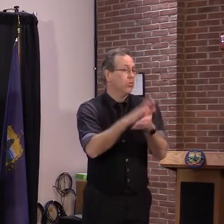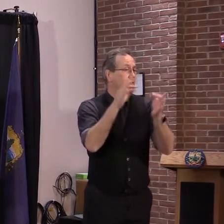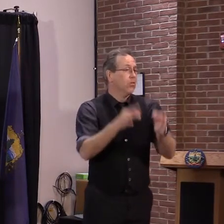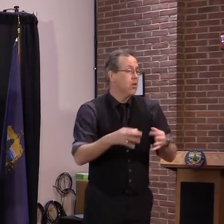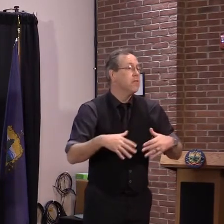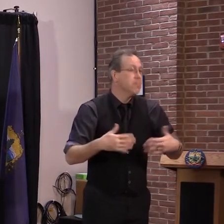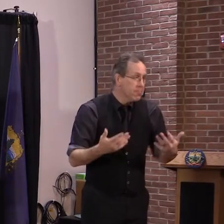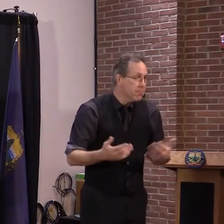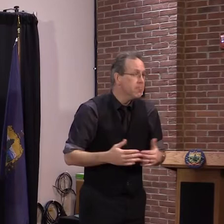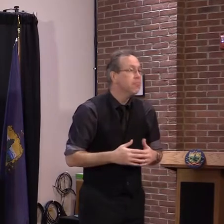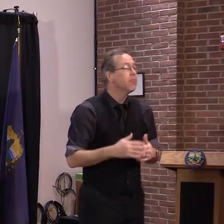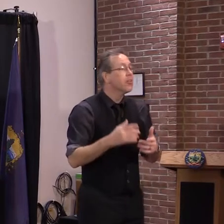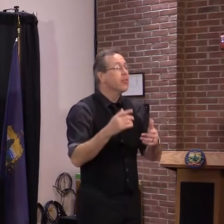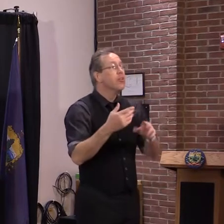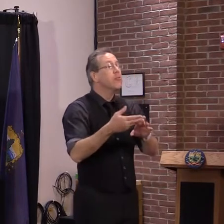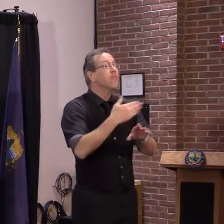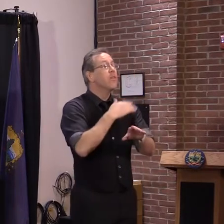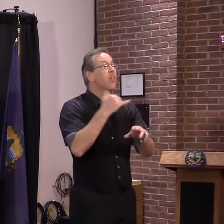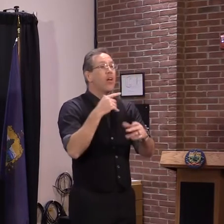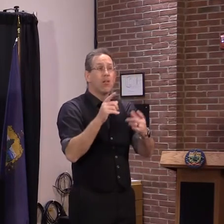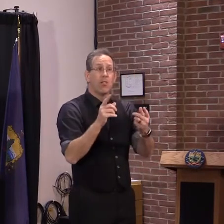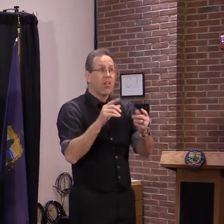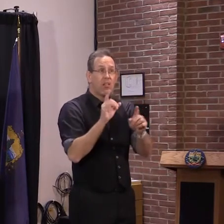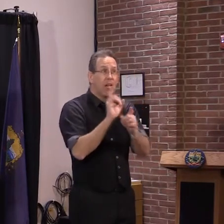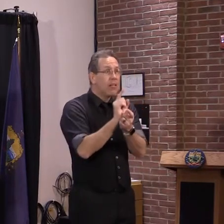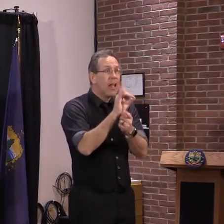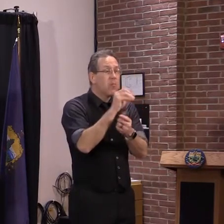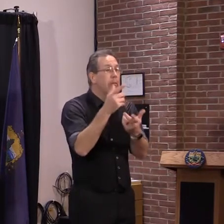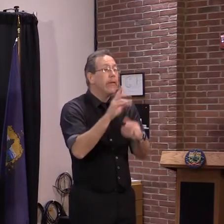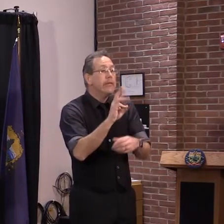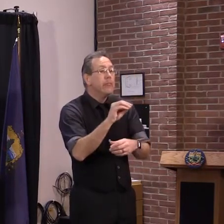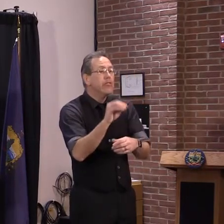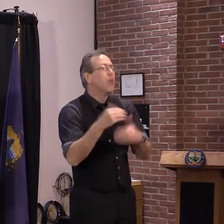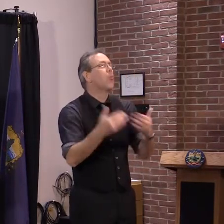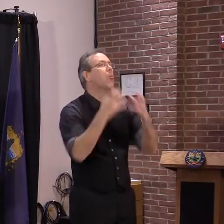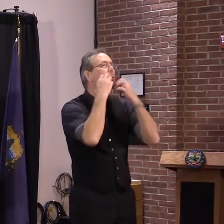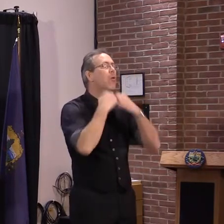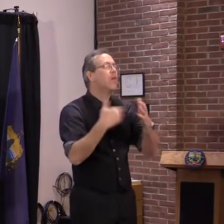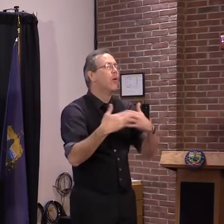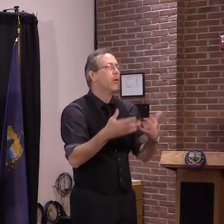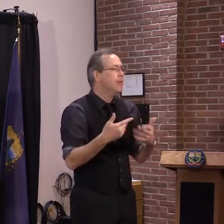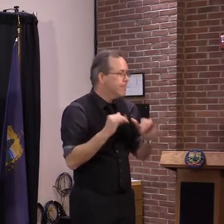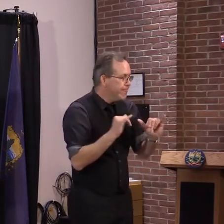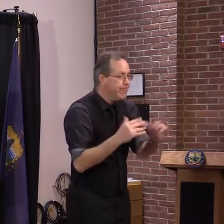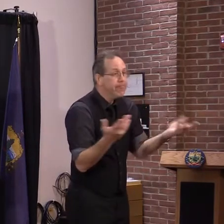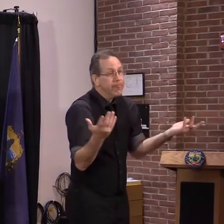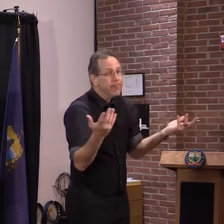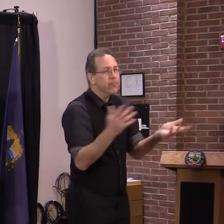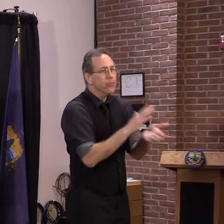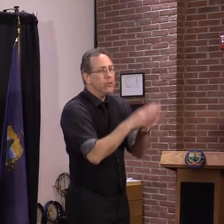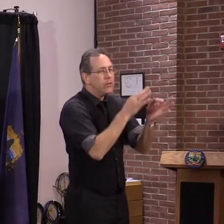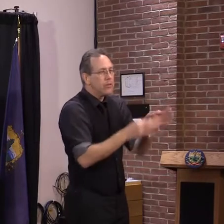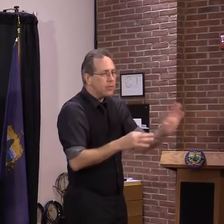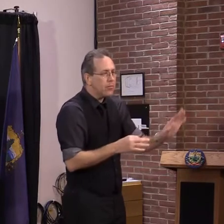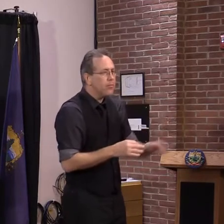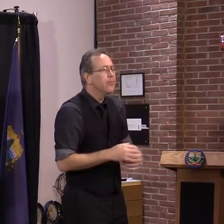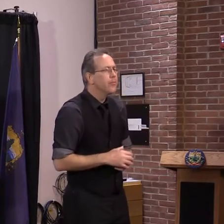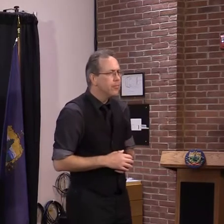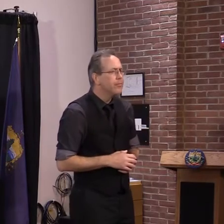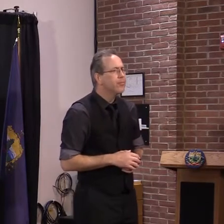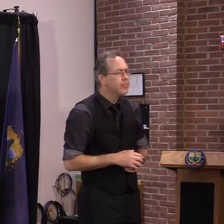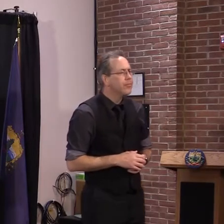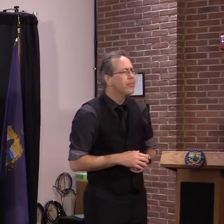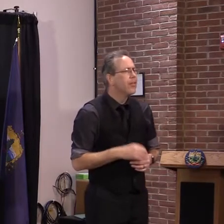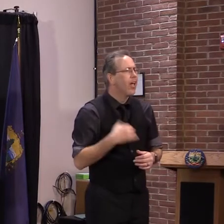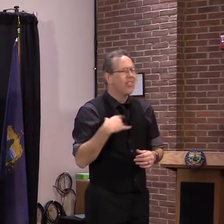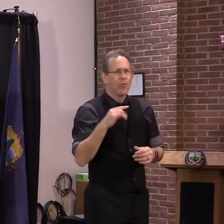before they reach that threshold. As well, there was one other, and Secretary French, I don't believe, talked about